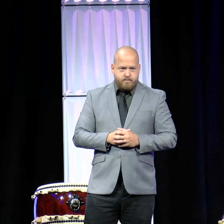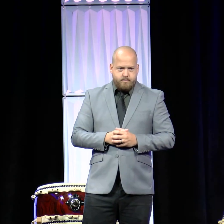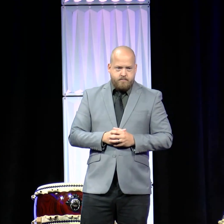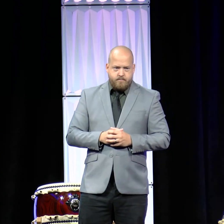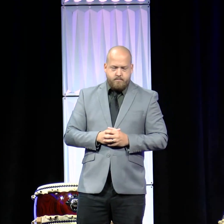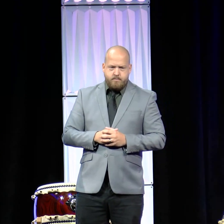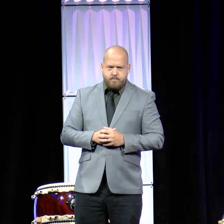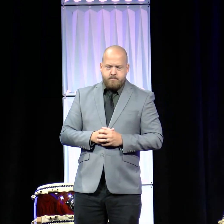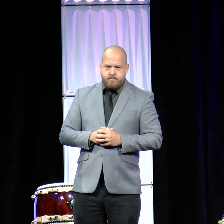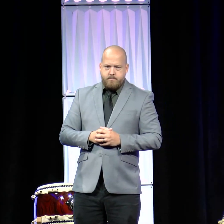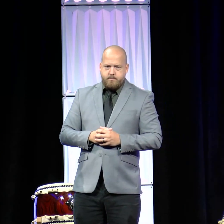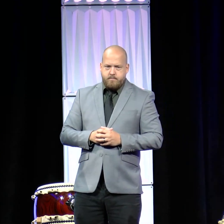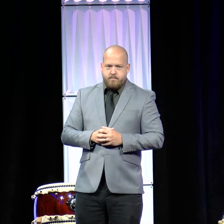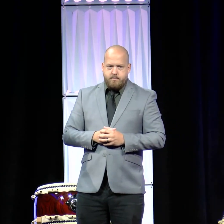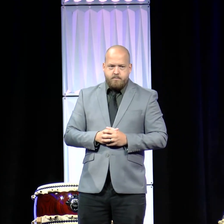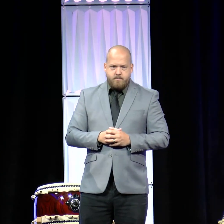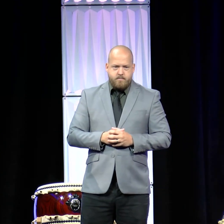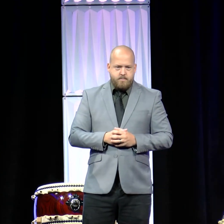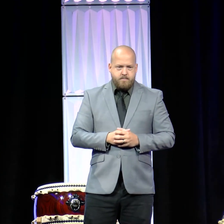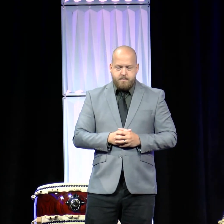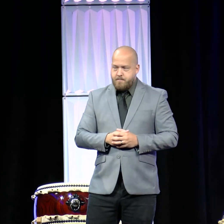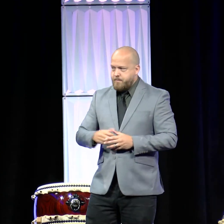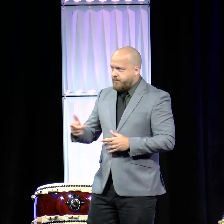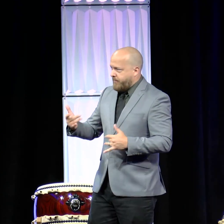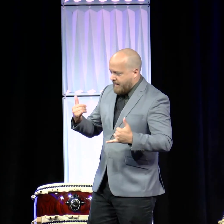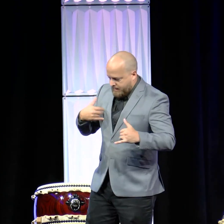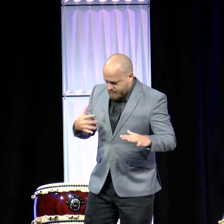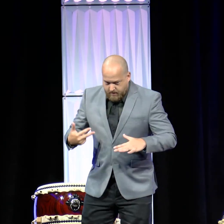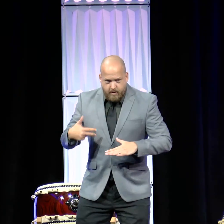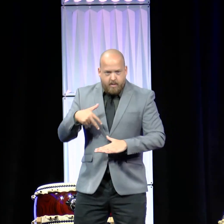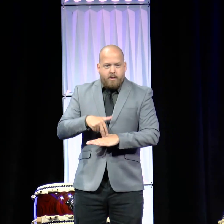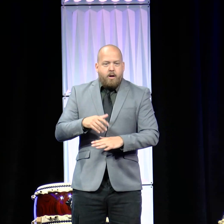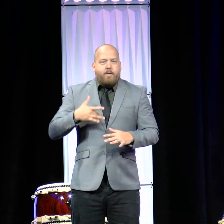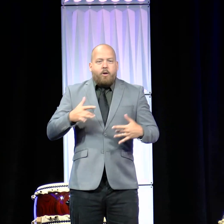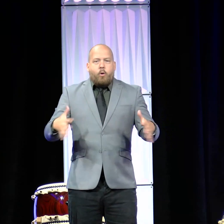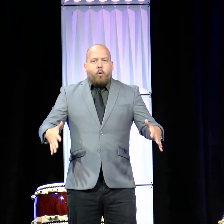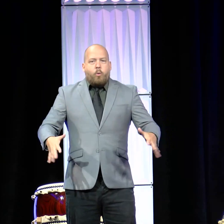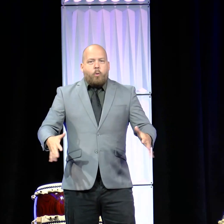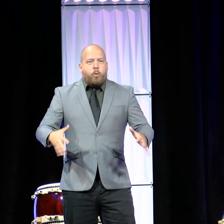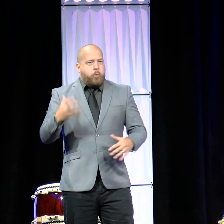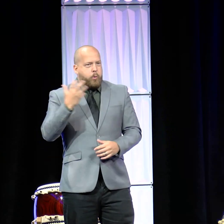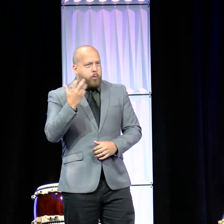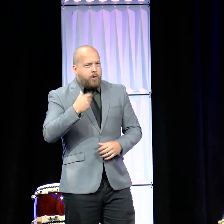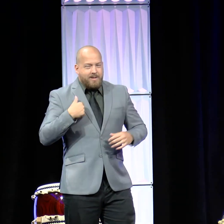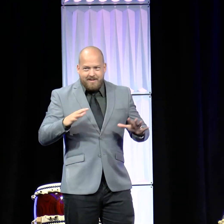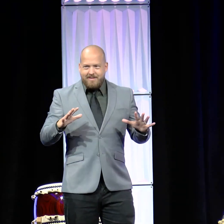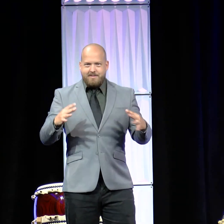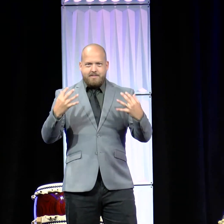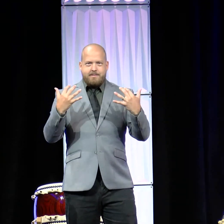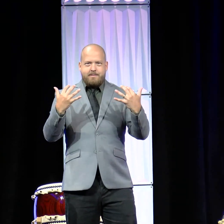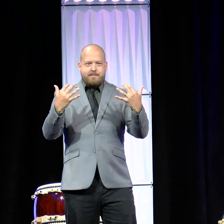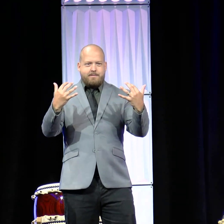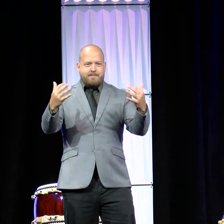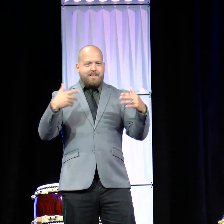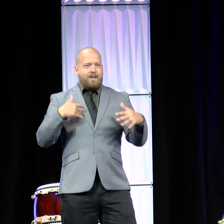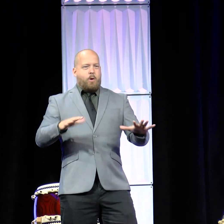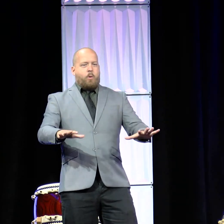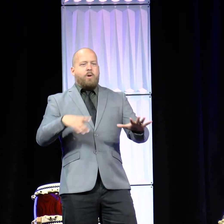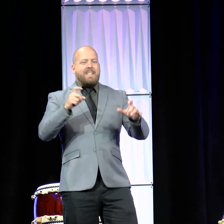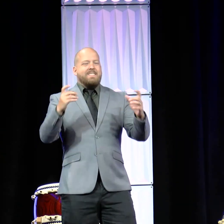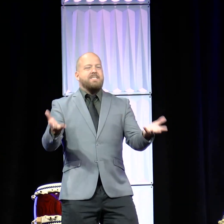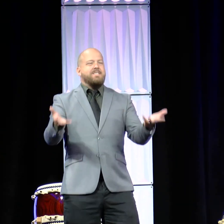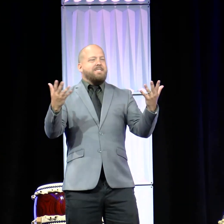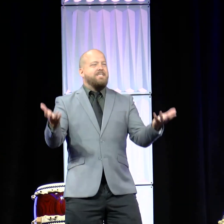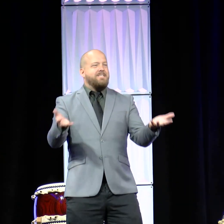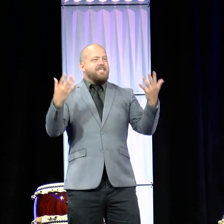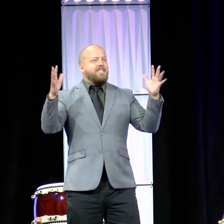I am hella nervous, so need your energy, your